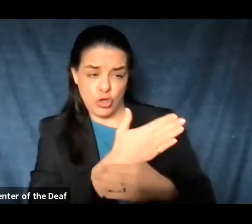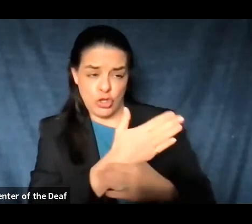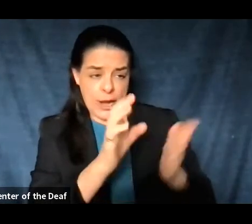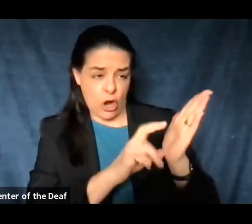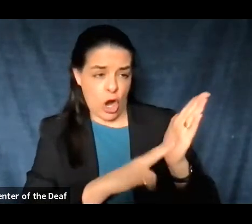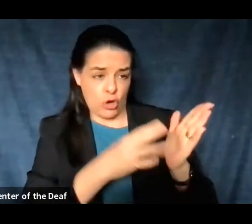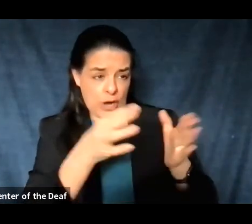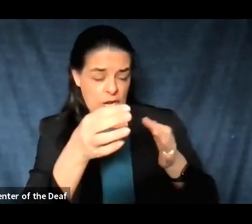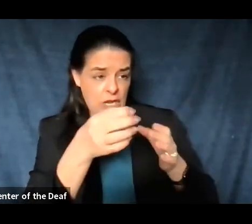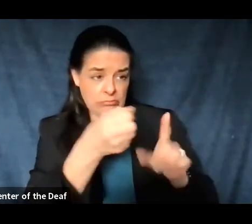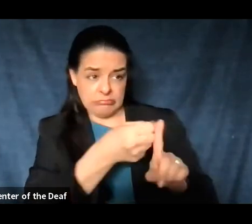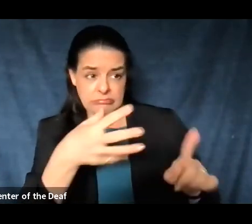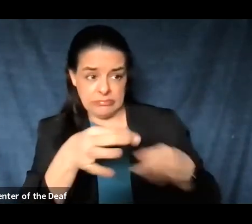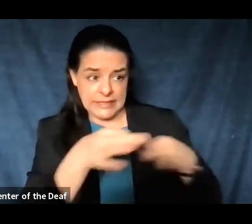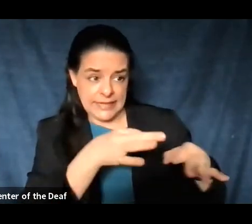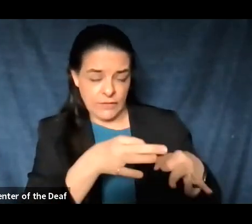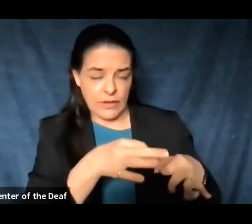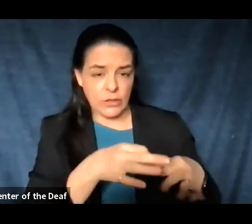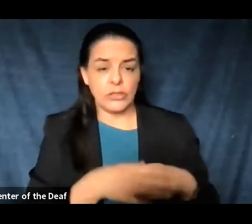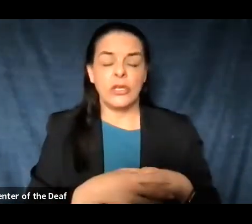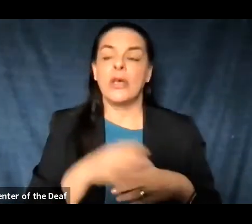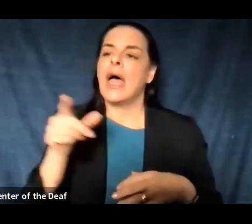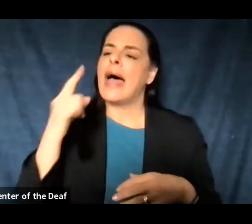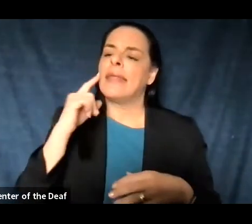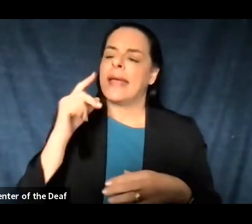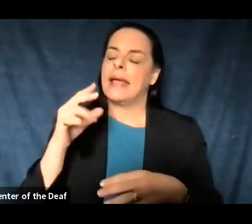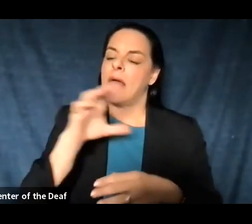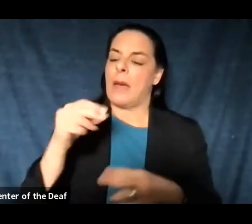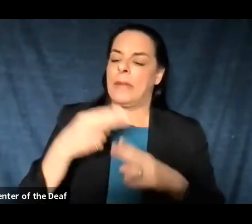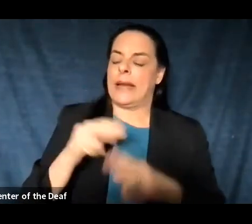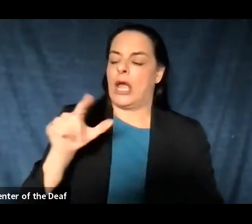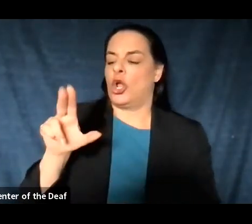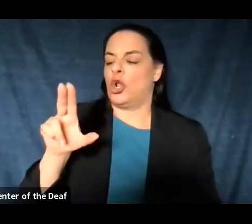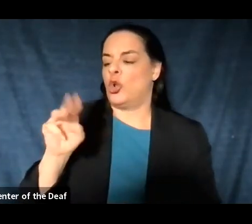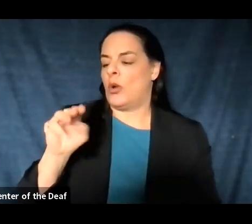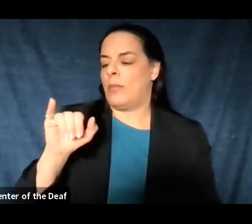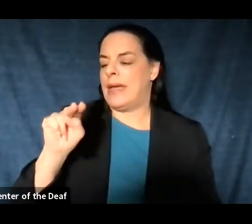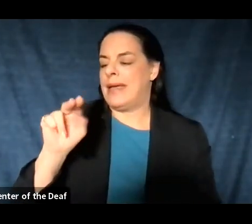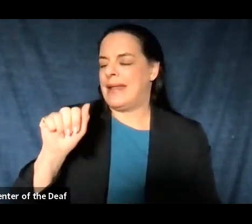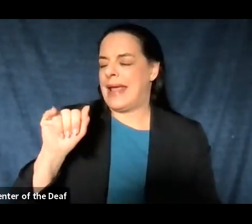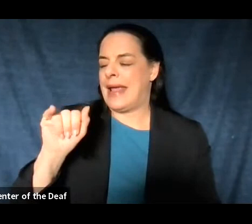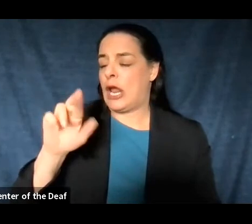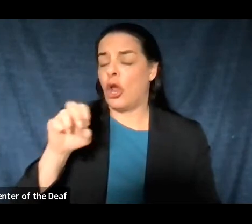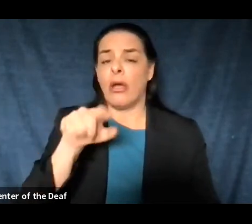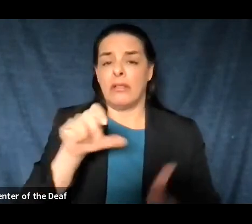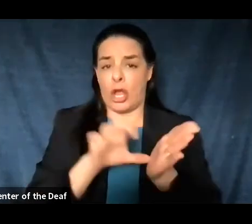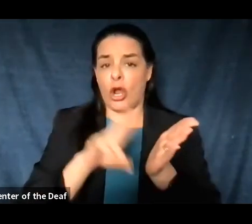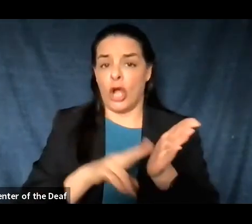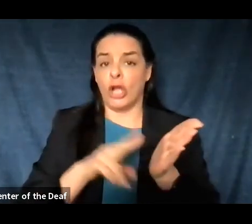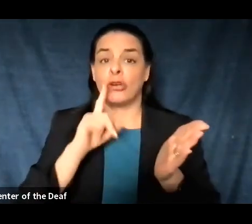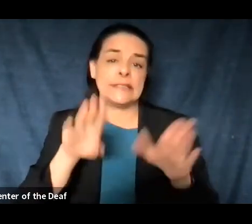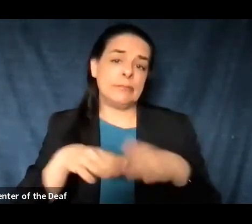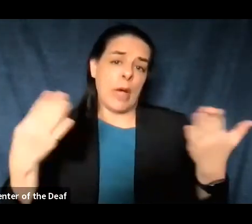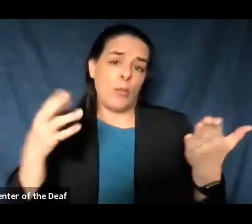the company is called Luminaire. The contract has been made available. It's a public record.